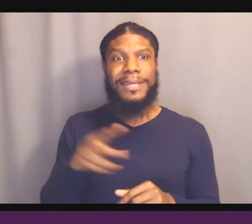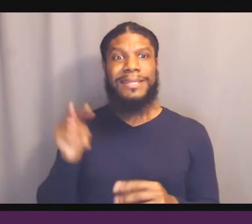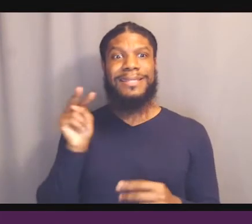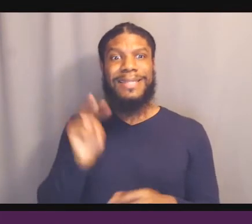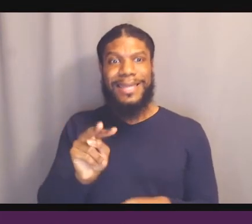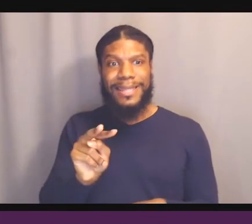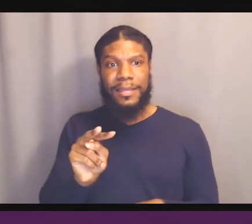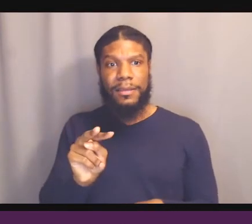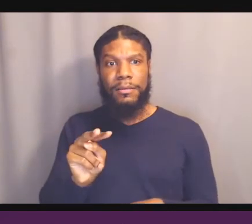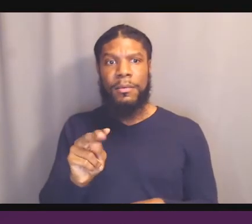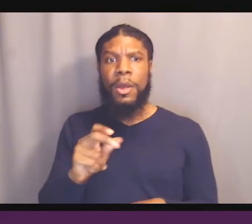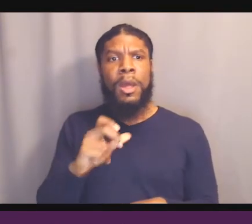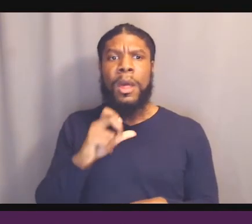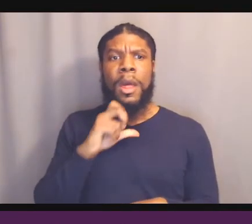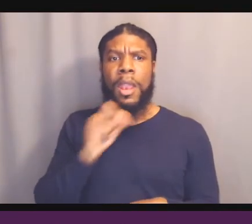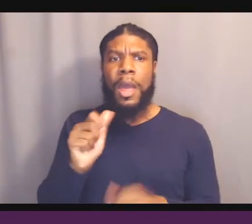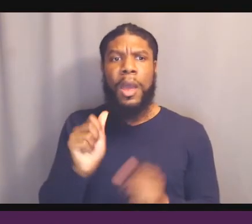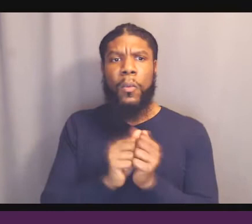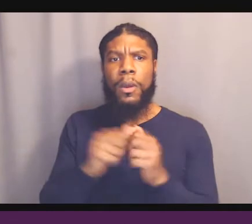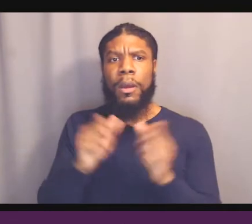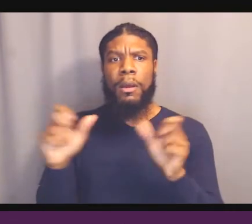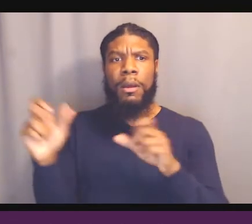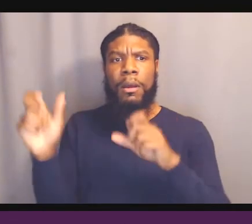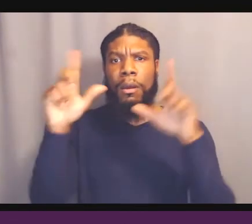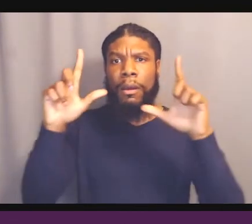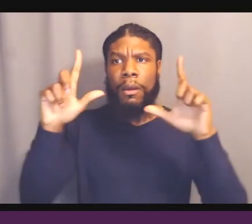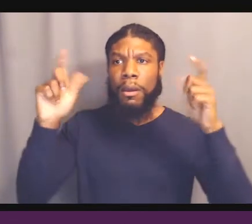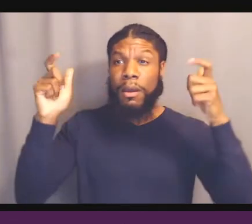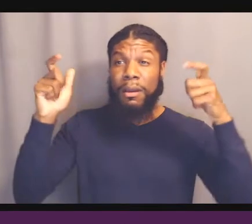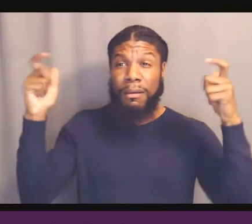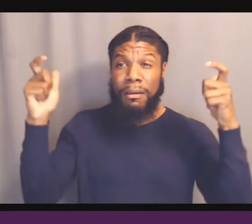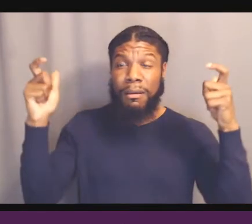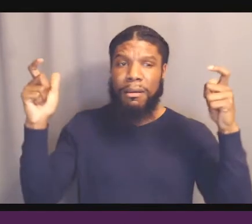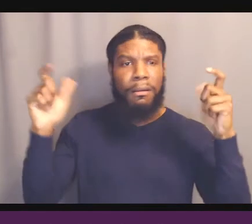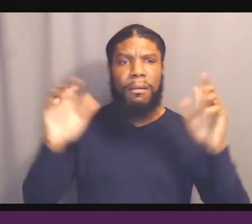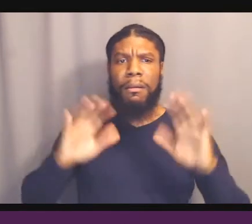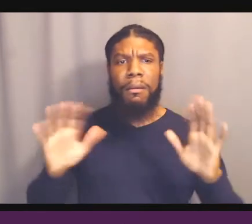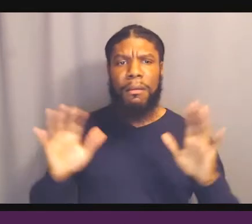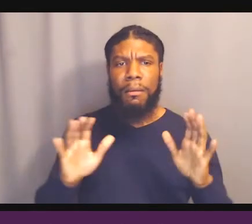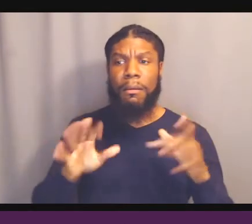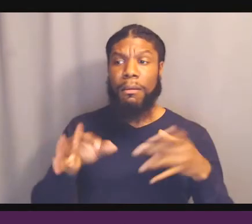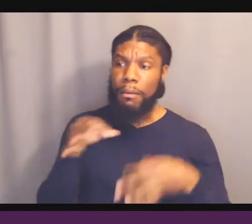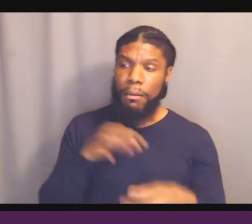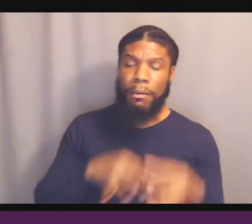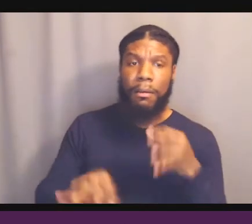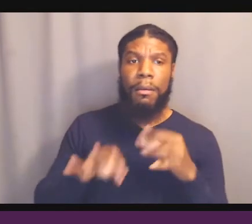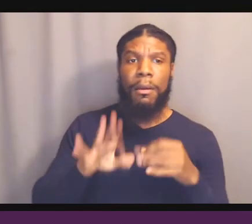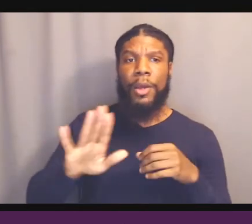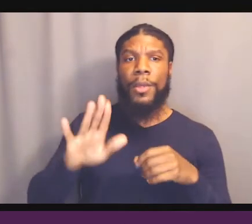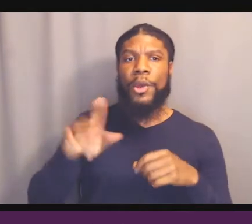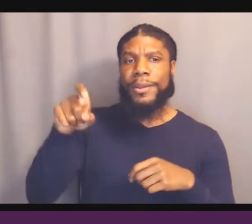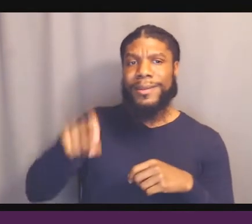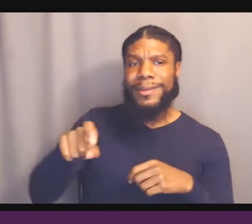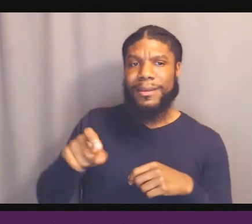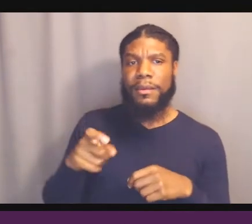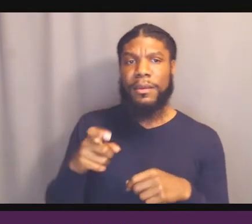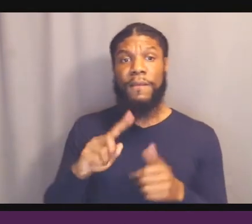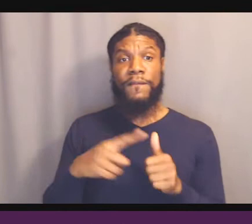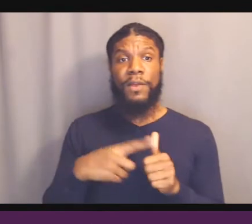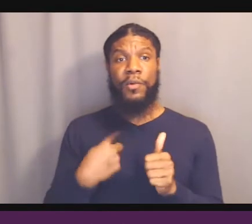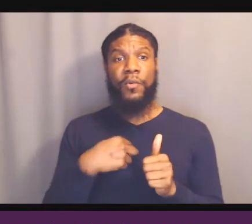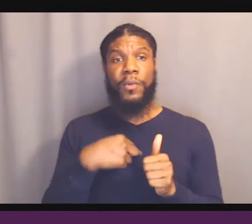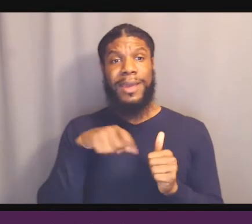lens of arrogance, but from their lens of need. We have to see what they're going through,